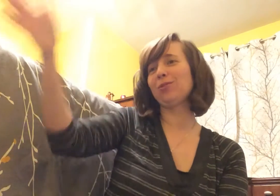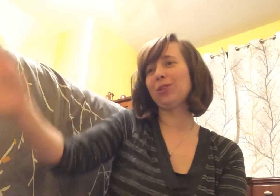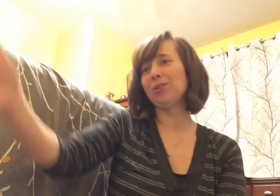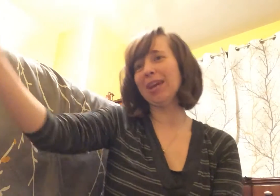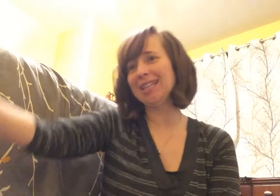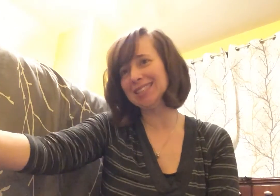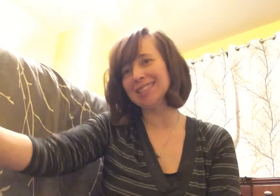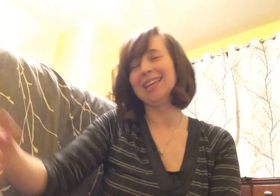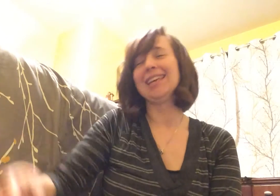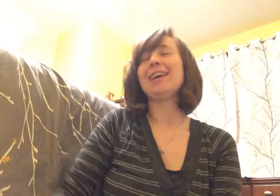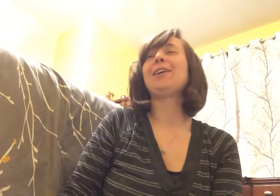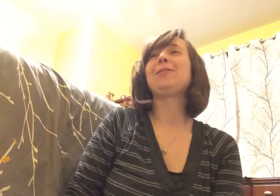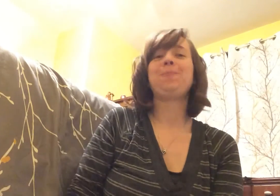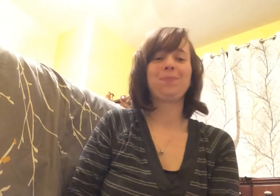the greats, for